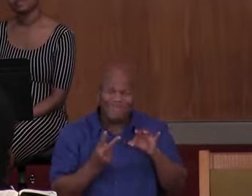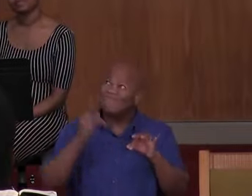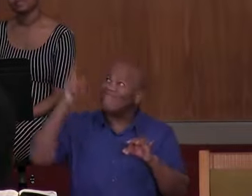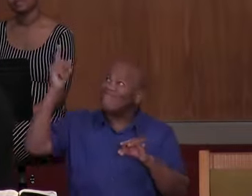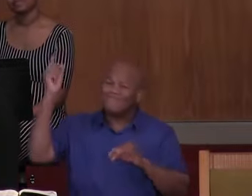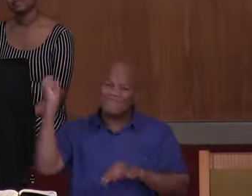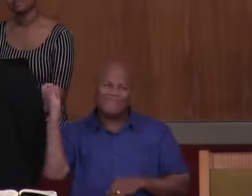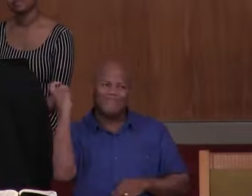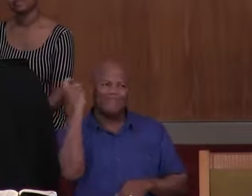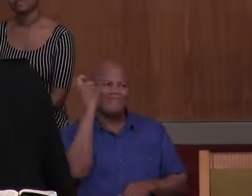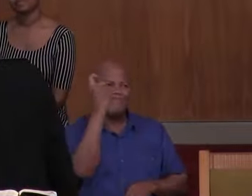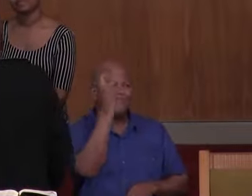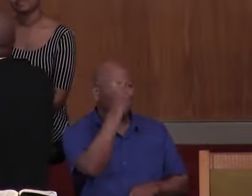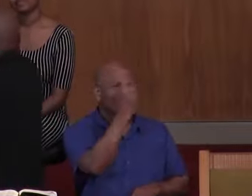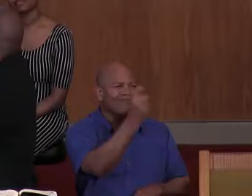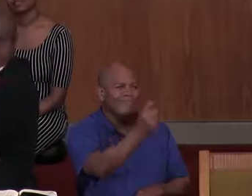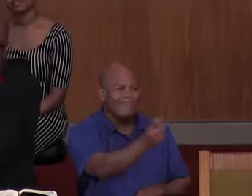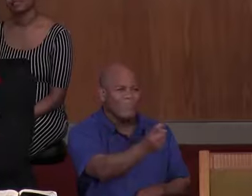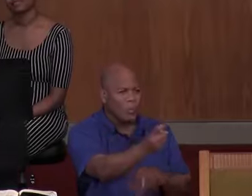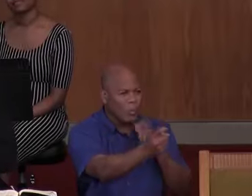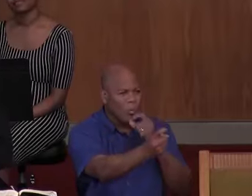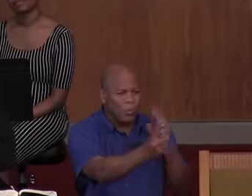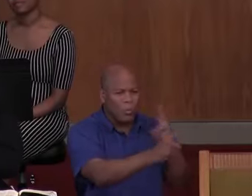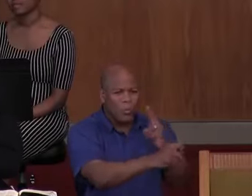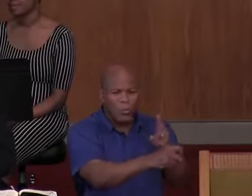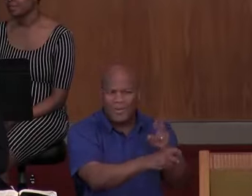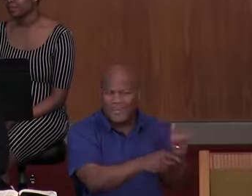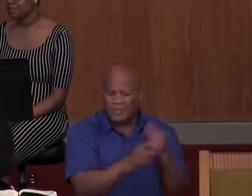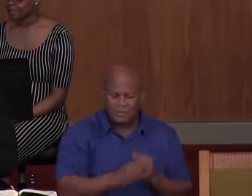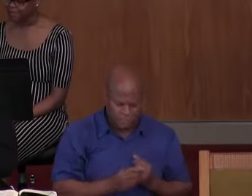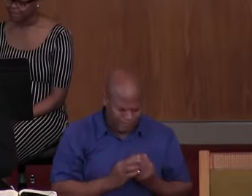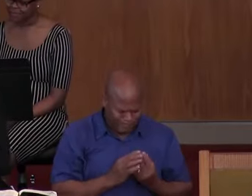you. Yes, sir. I'm going to let that marinate. Yes,